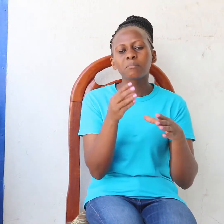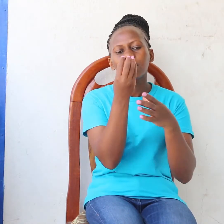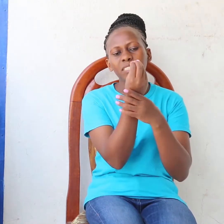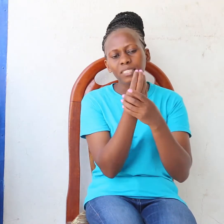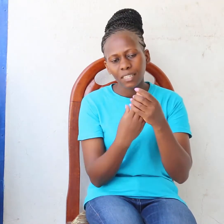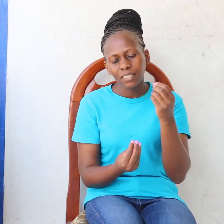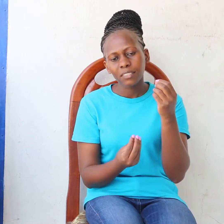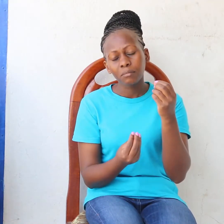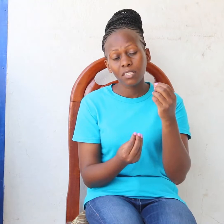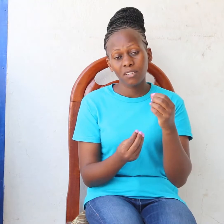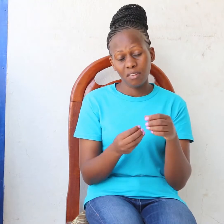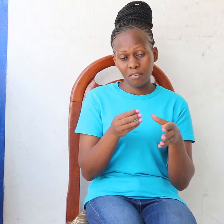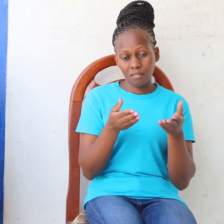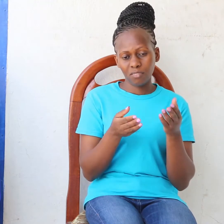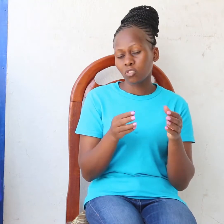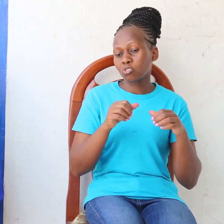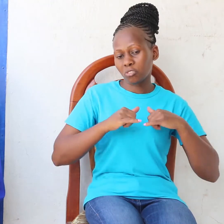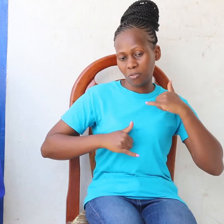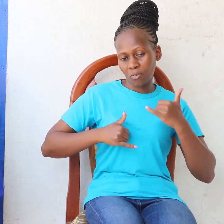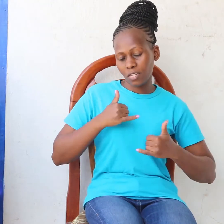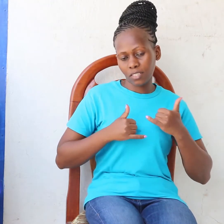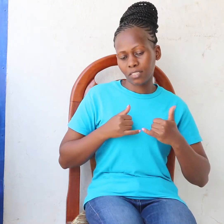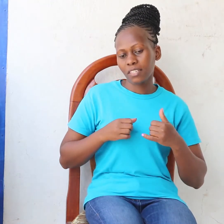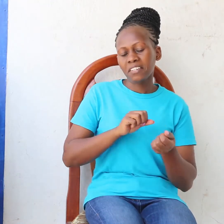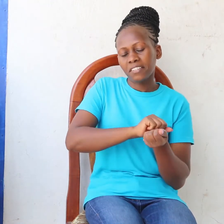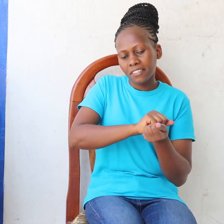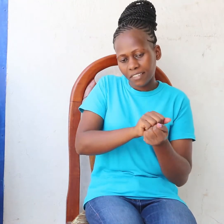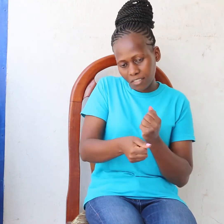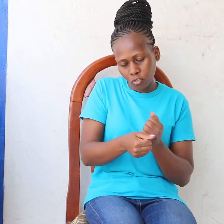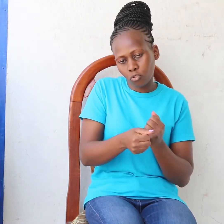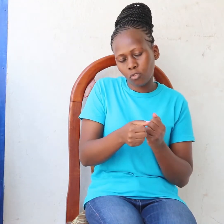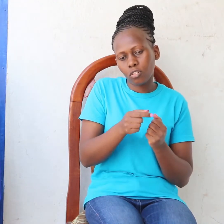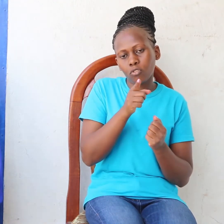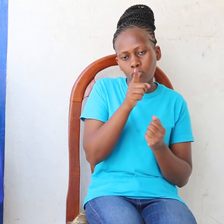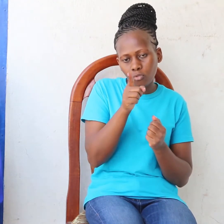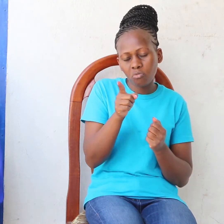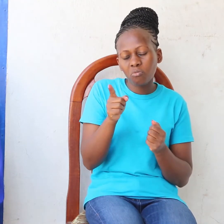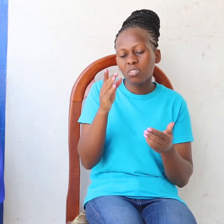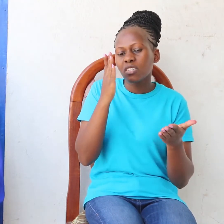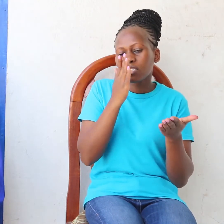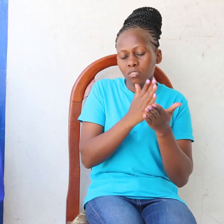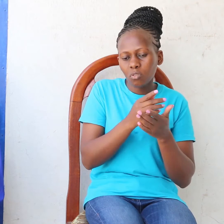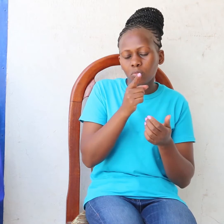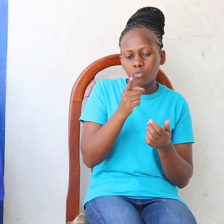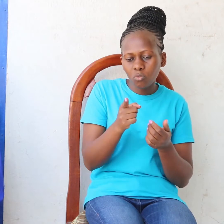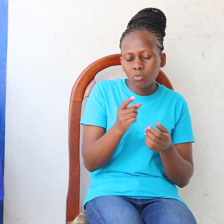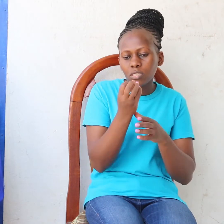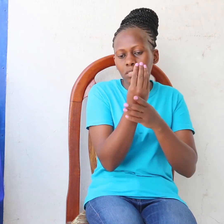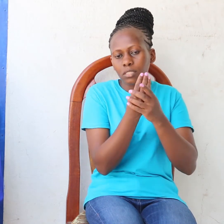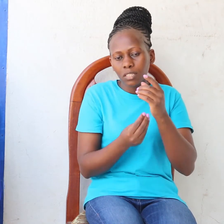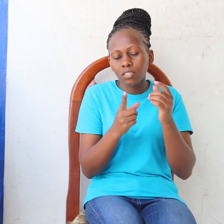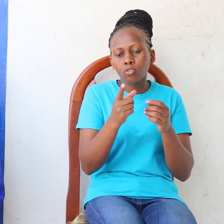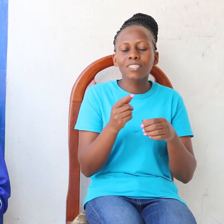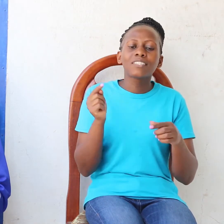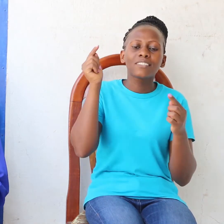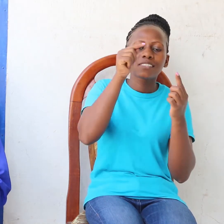disappointments, or even joys ruin it for you. Or stop you, or discourage you, there's still